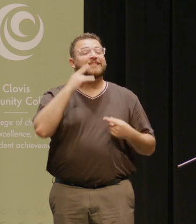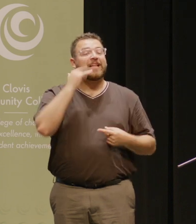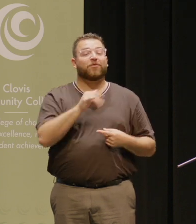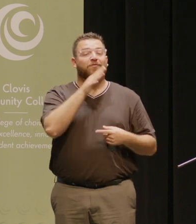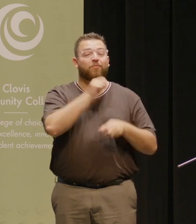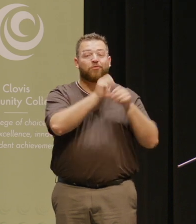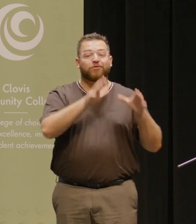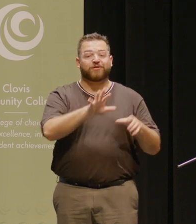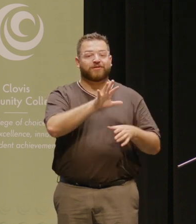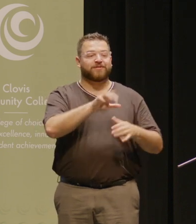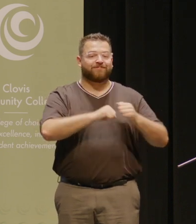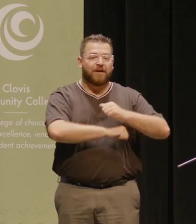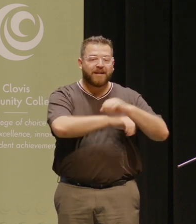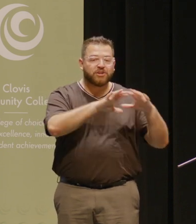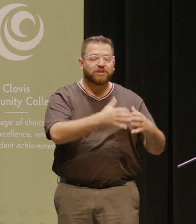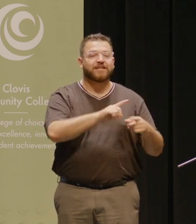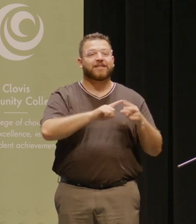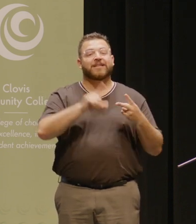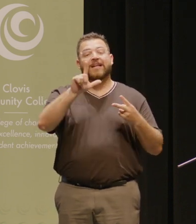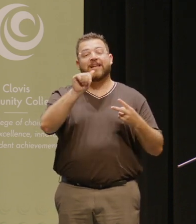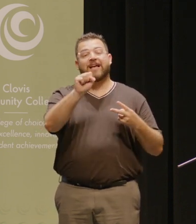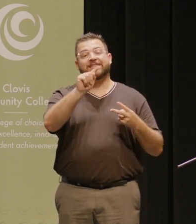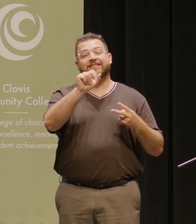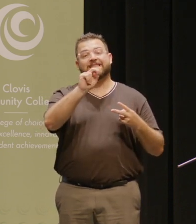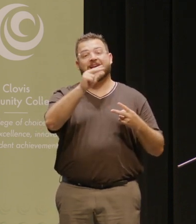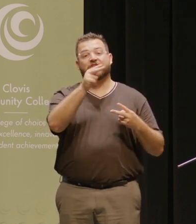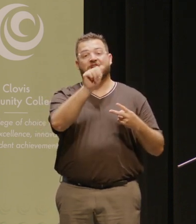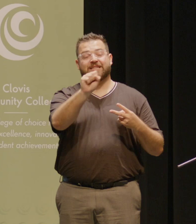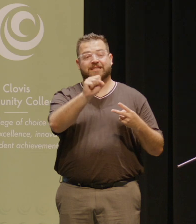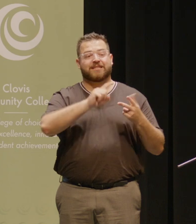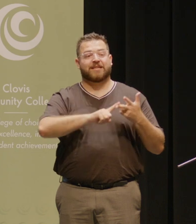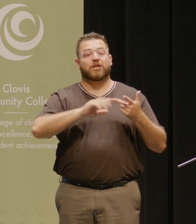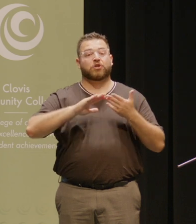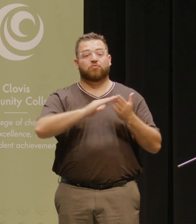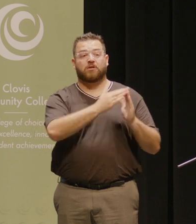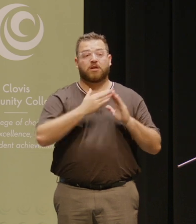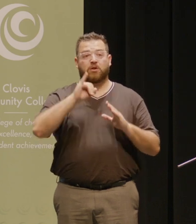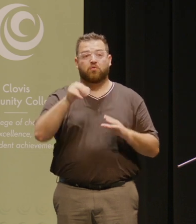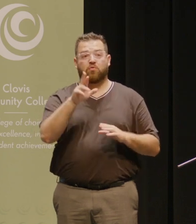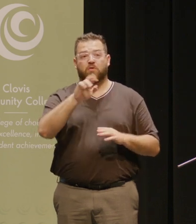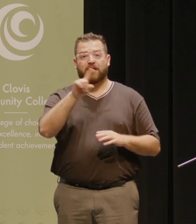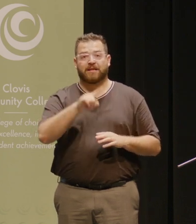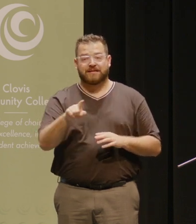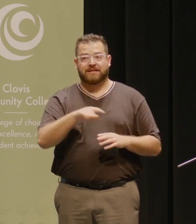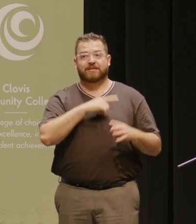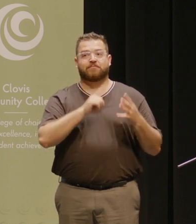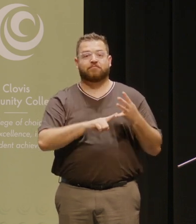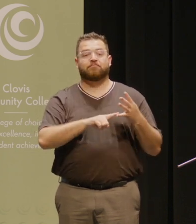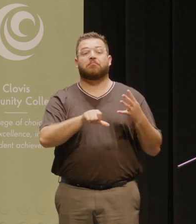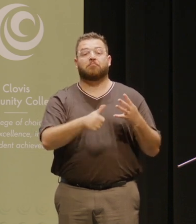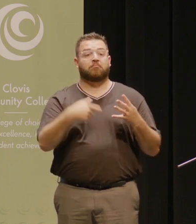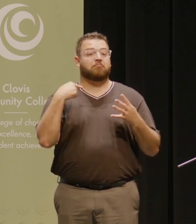Farm Worker Foundation, Las Panchas, Comunidad Unidad Benito Juárez, and Pequeños Empresarios, who are the